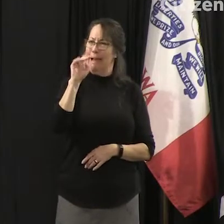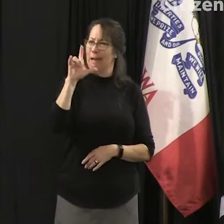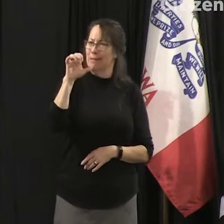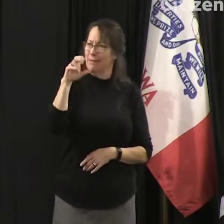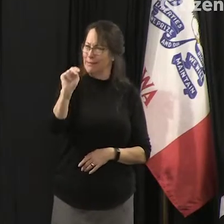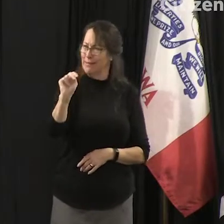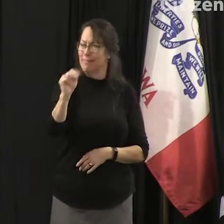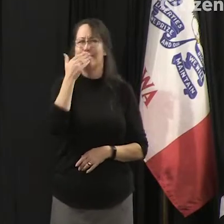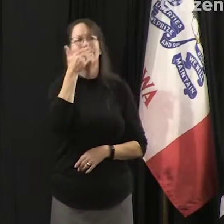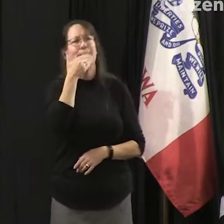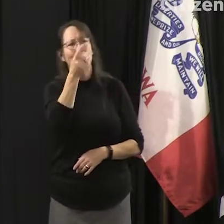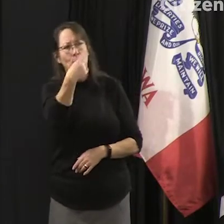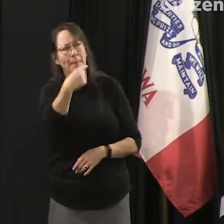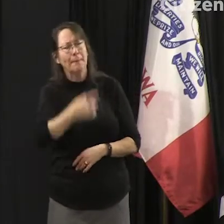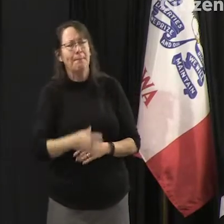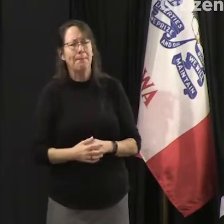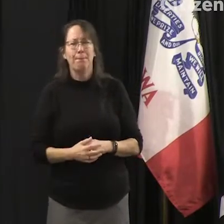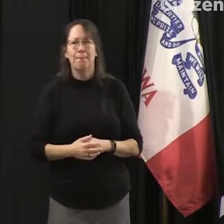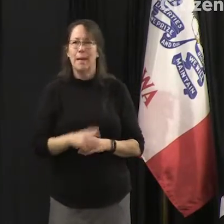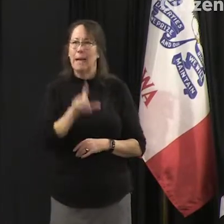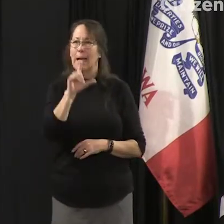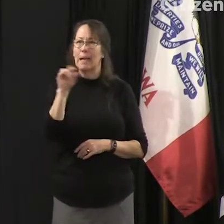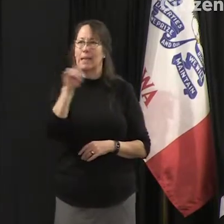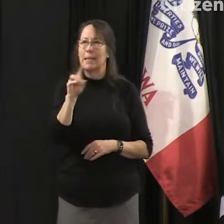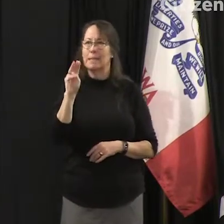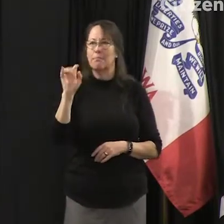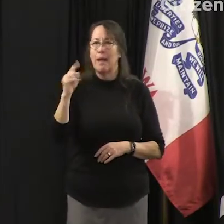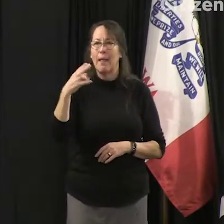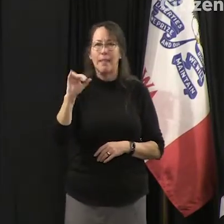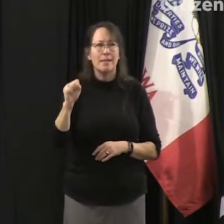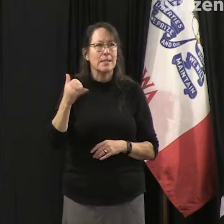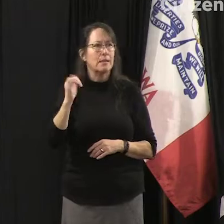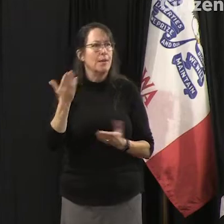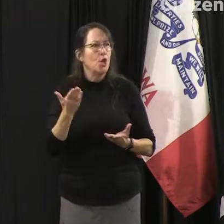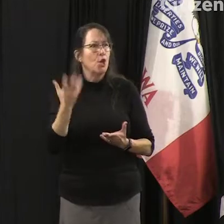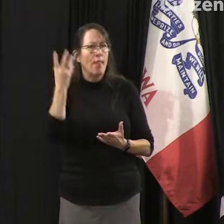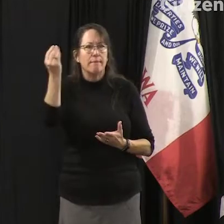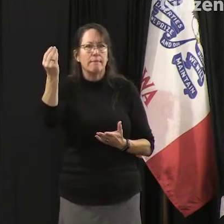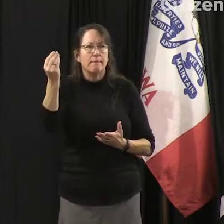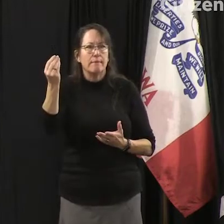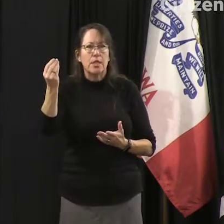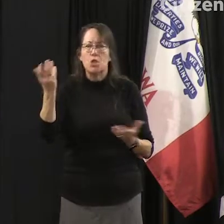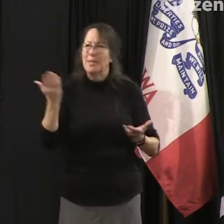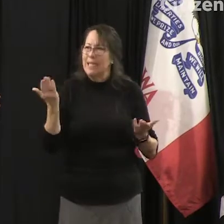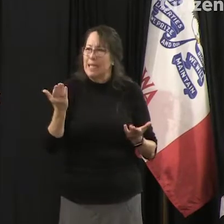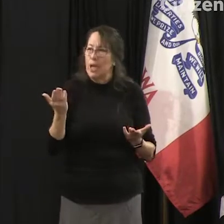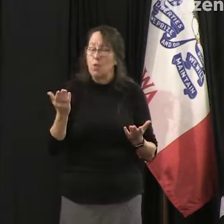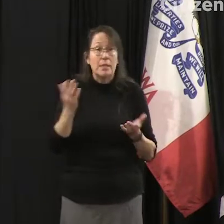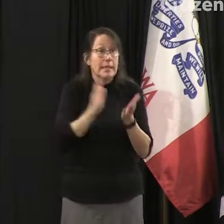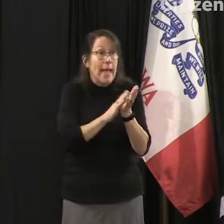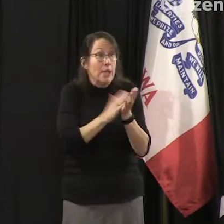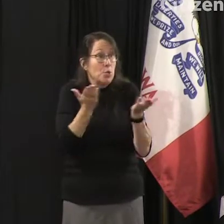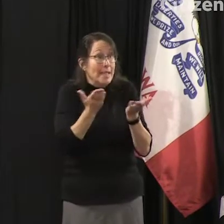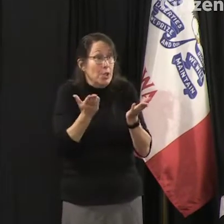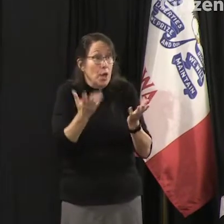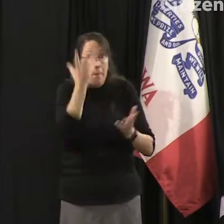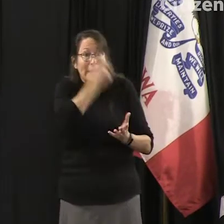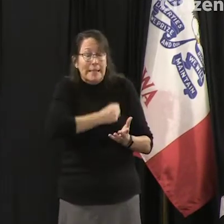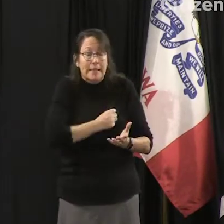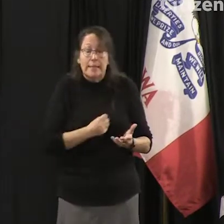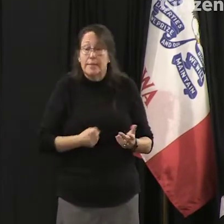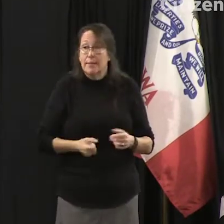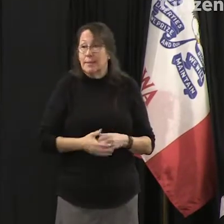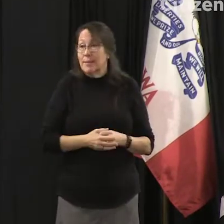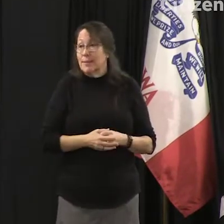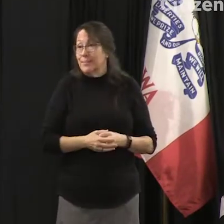Thank you, Jeff, for being here. Liz Mathis, Senator Mathis is here too. Well, I'm sorry, well, let's hear it for Liz. She was here, but I missed her.